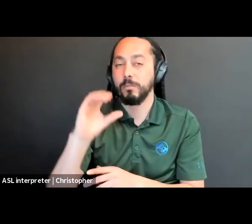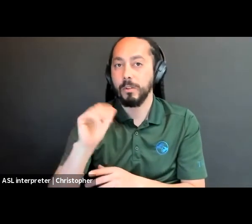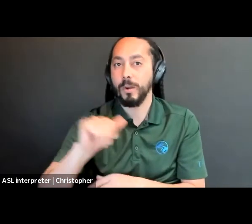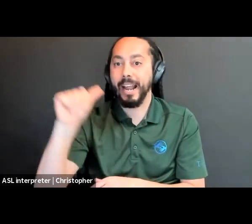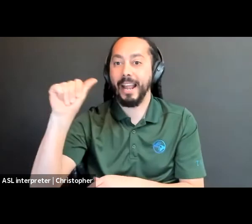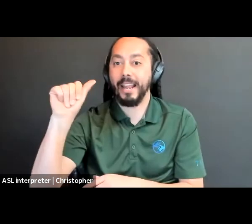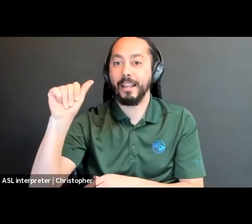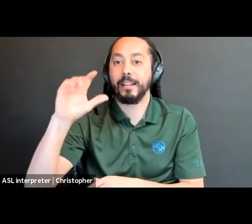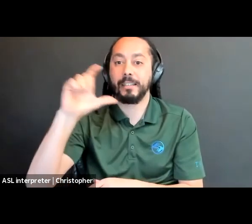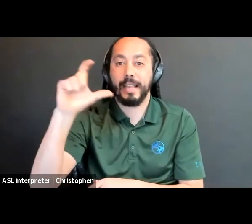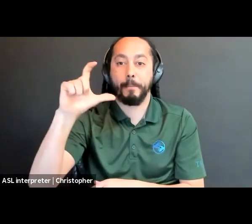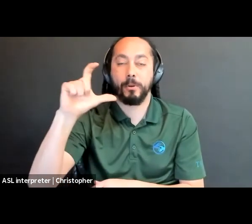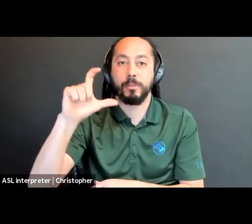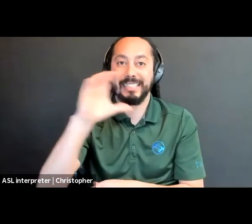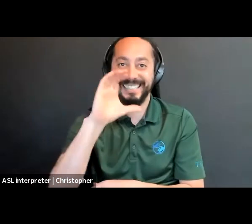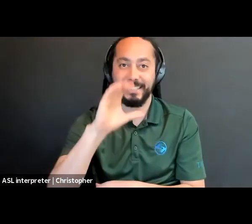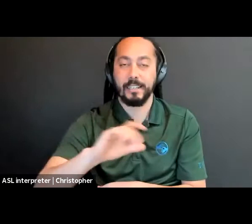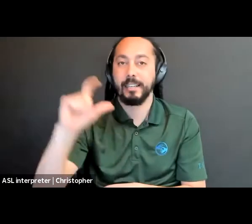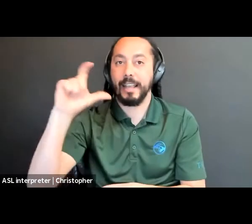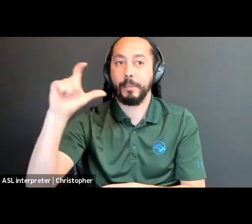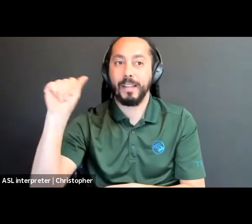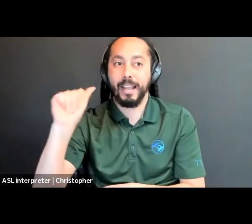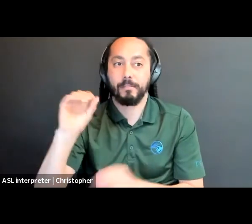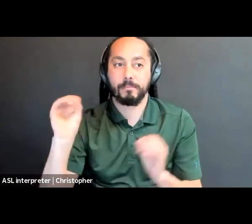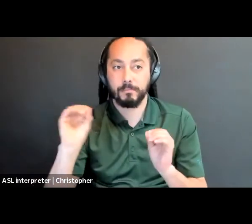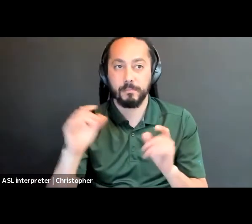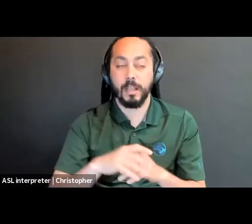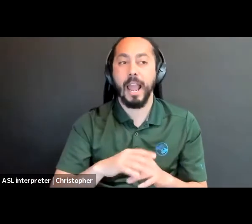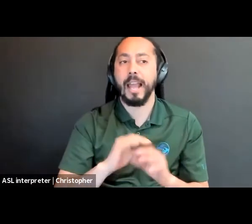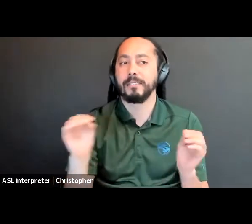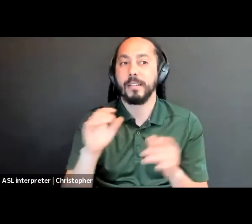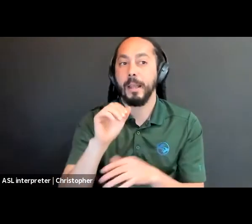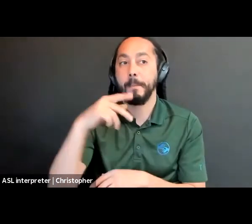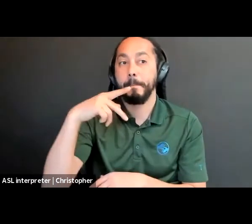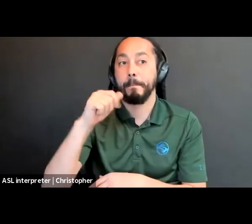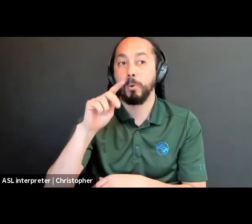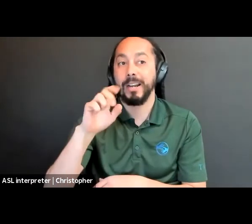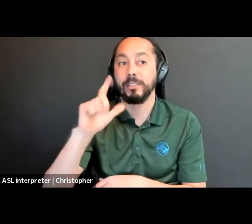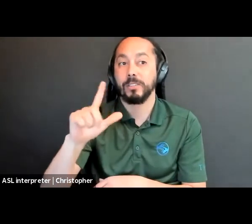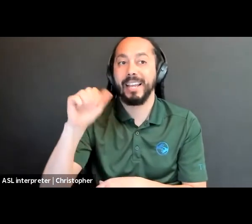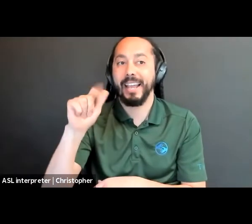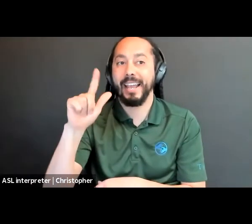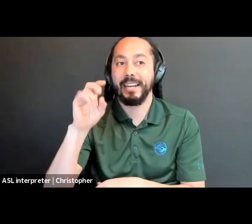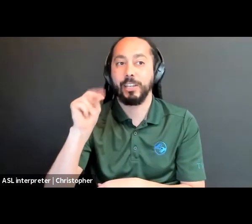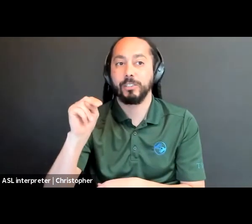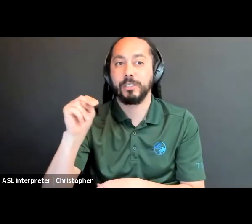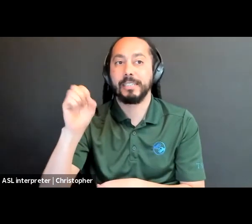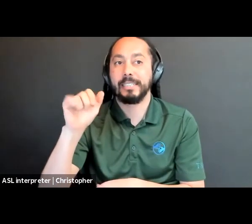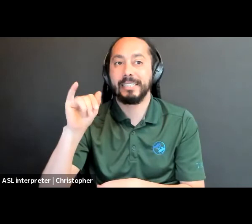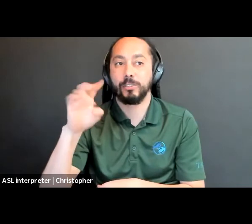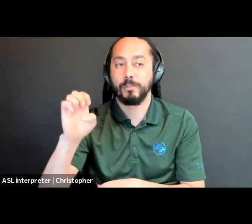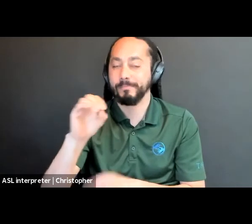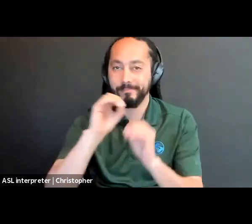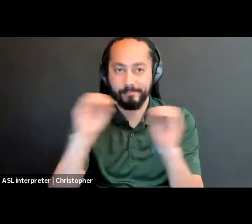such thing as parental alienation syndrome. As of March 2021, I'm still